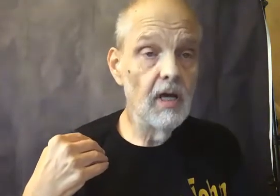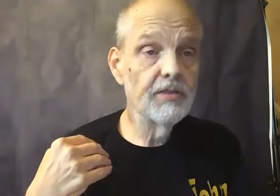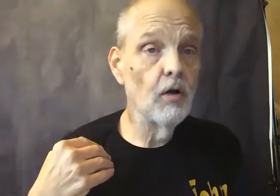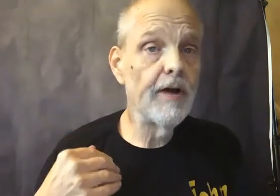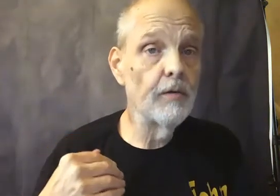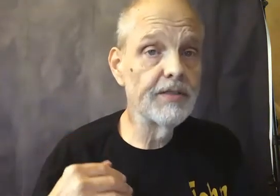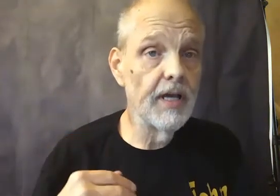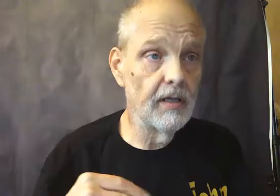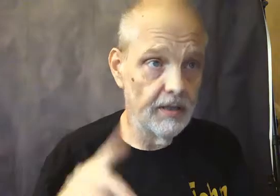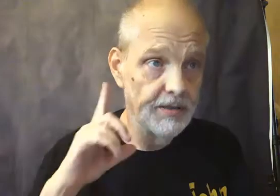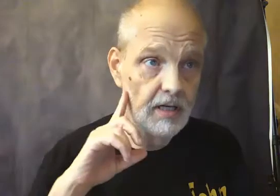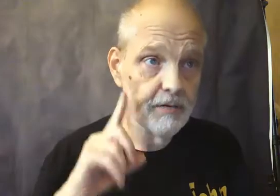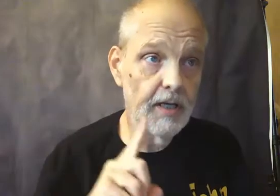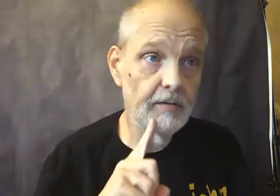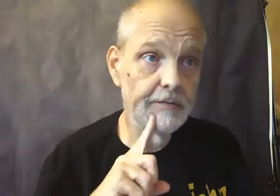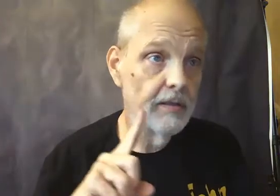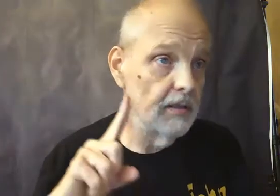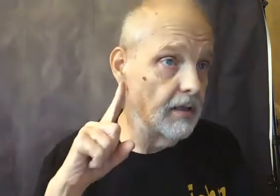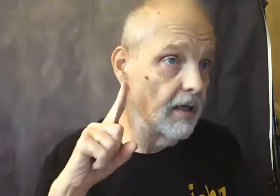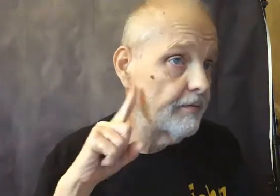So if I were to say, this is a sign for deaf, deaf,